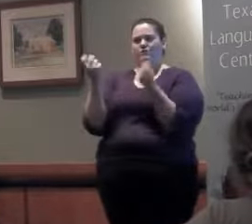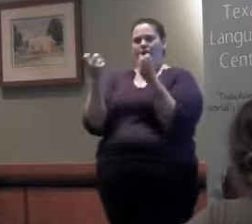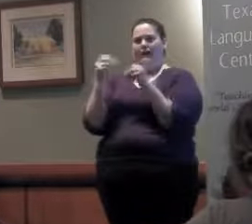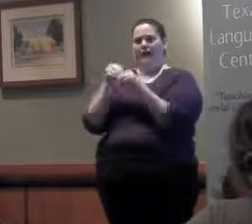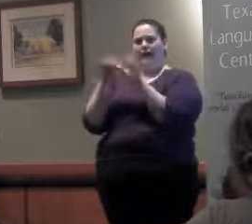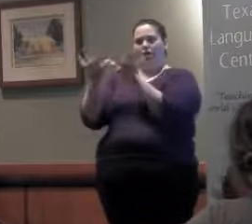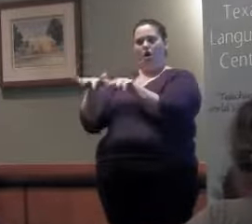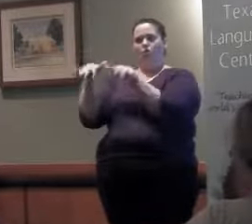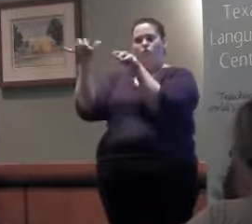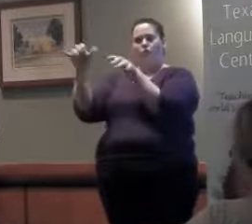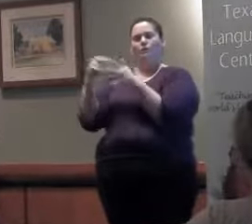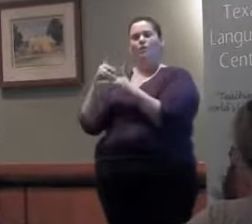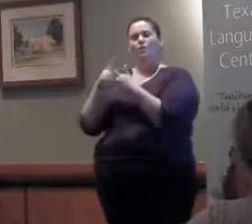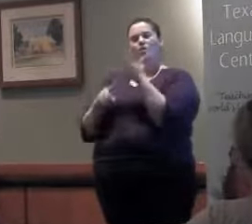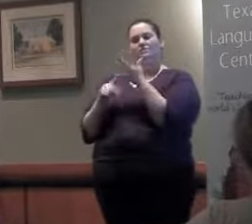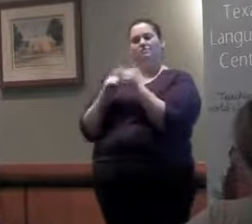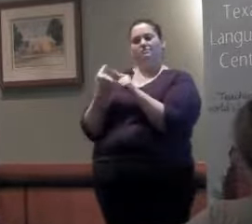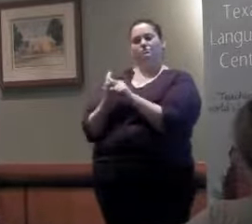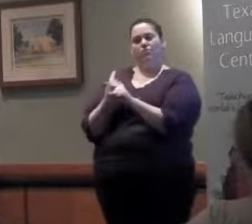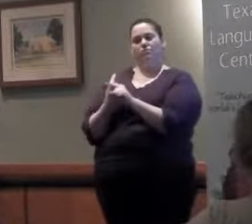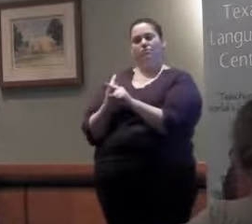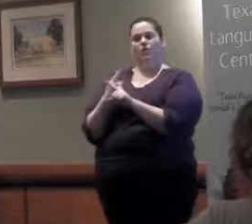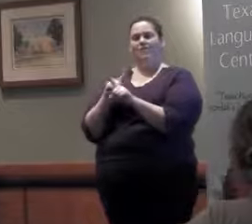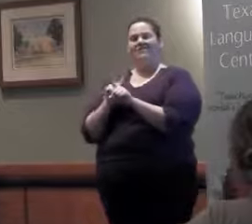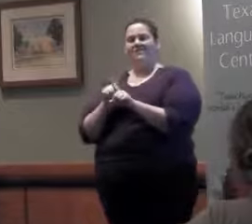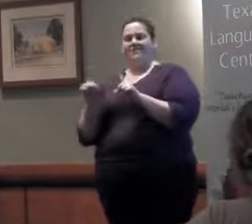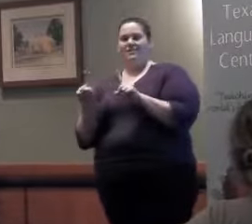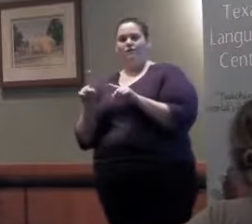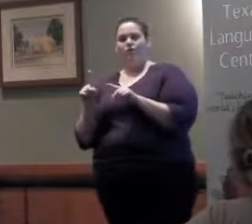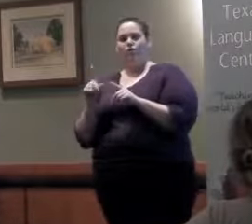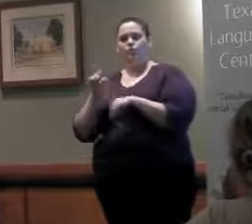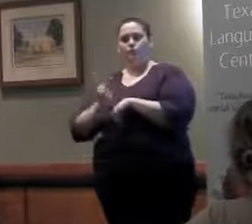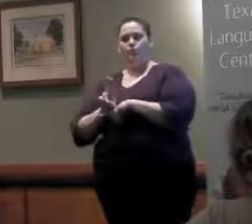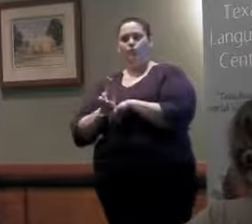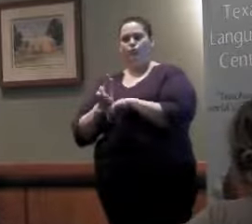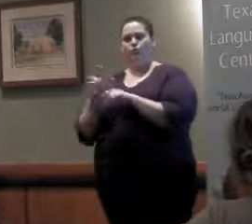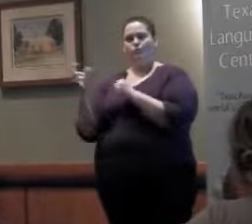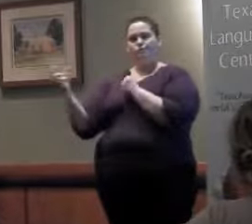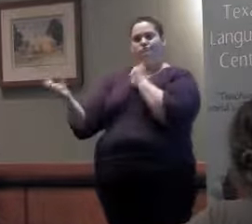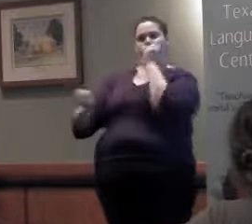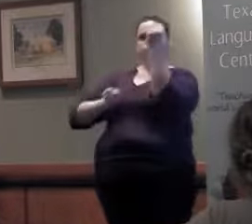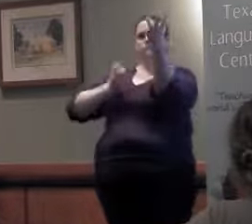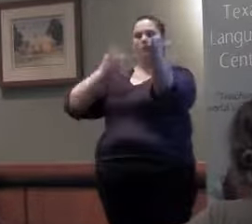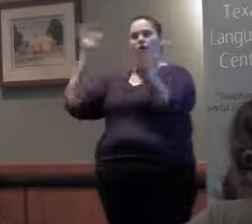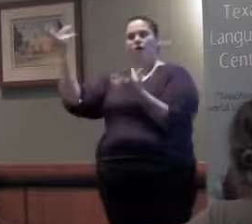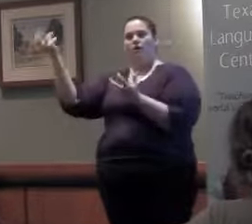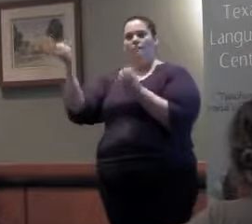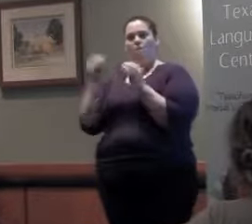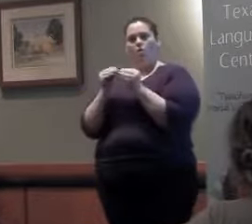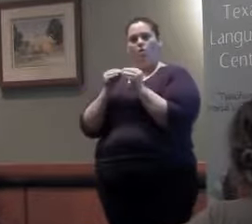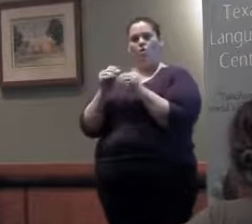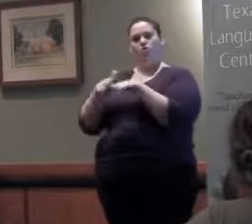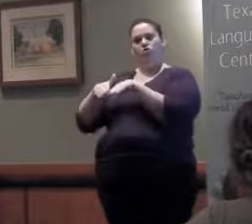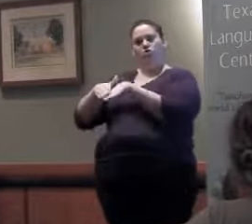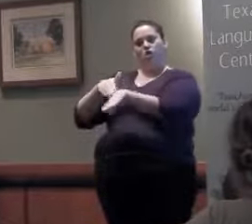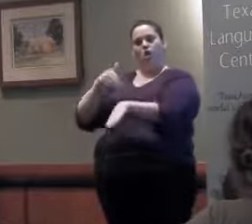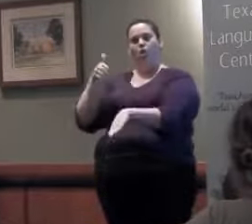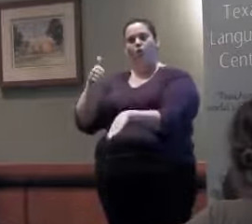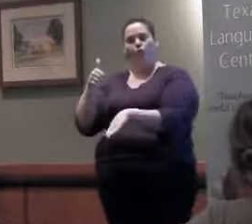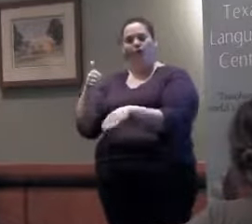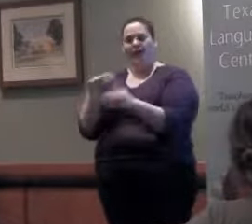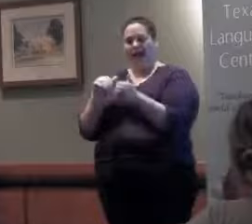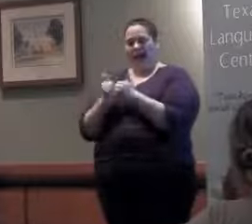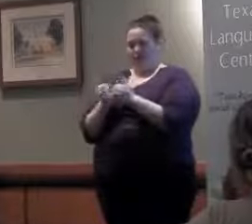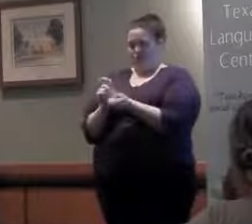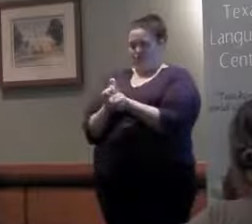auditorium? What sorts of differences would you employ? And would you sign larger or slower, or how would you modify your